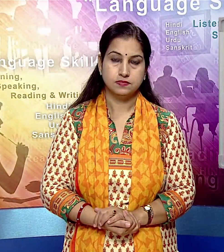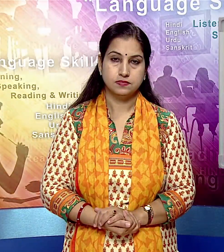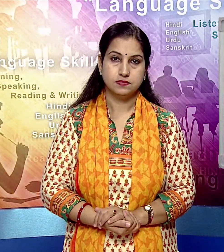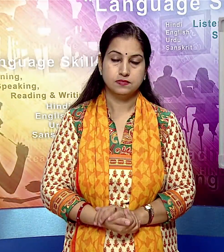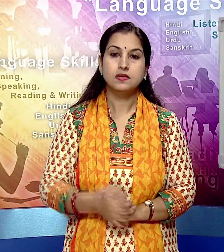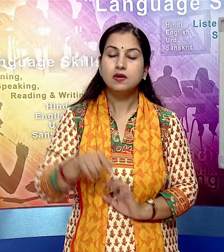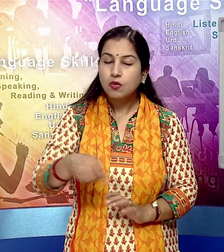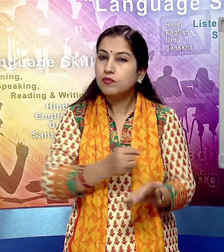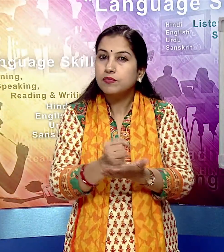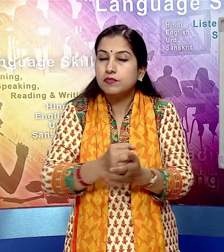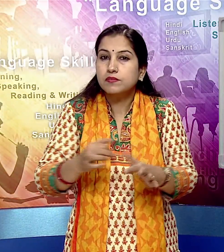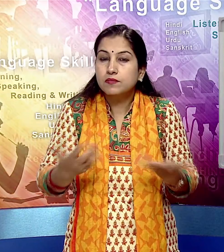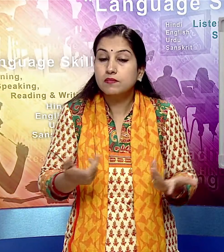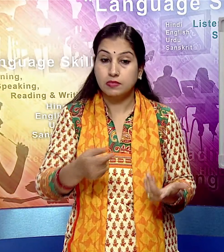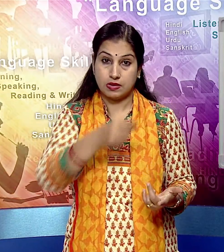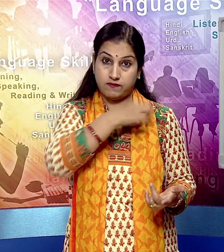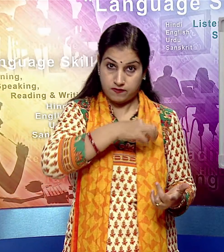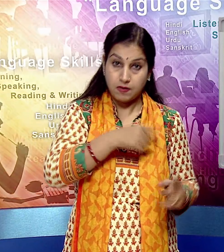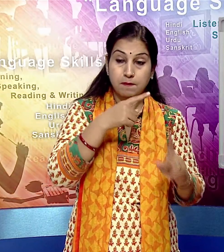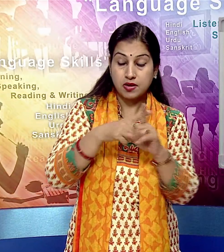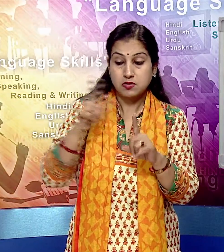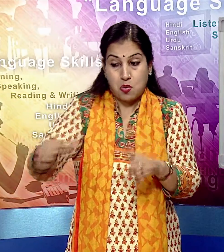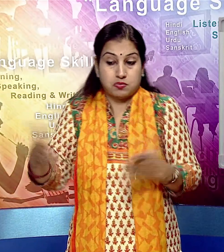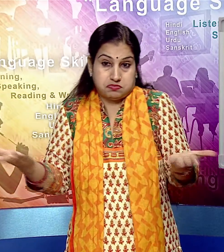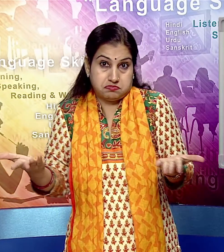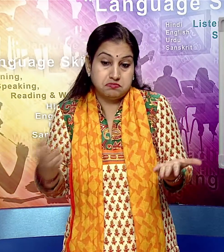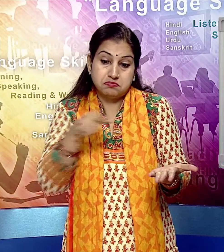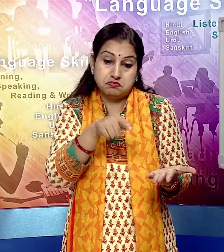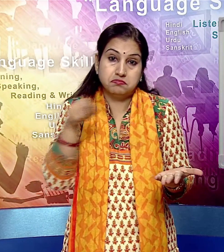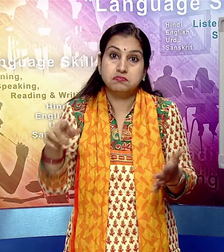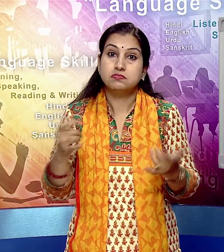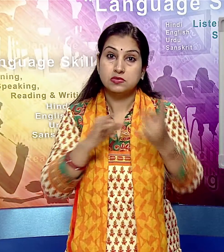Let's understand the advantages and the disadvantages of steaming.